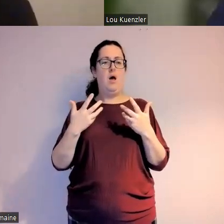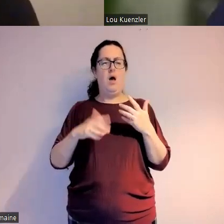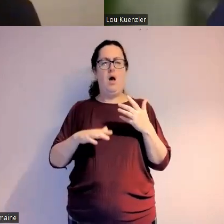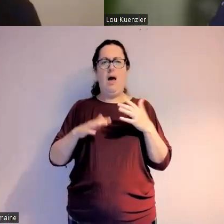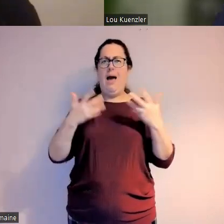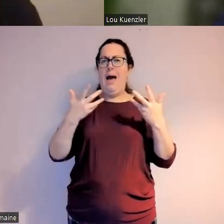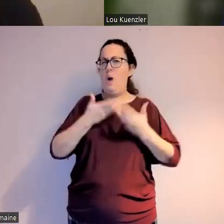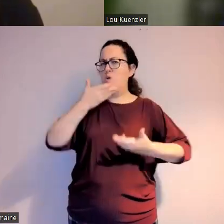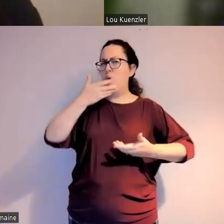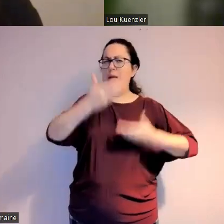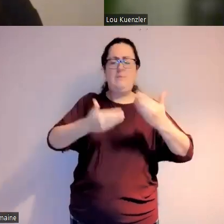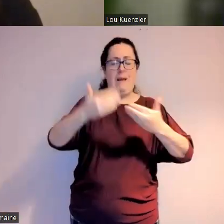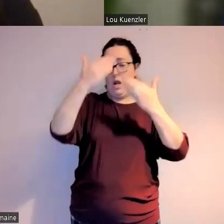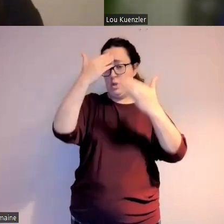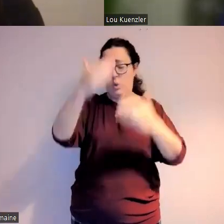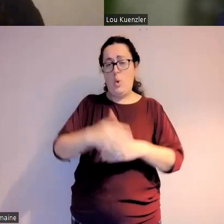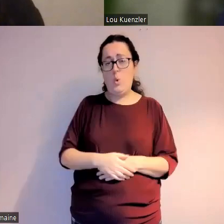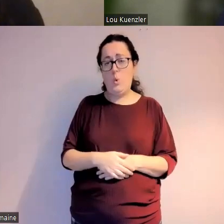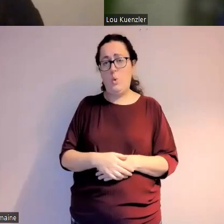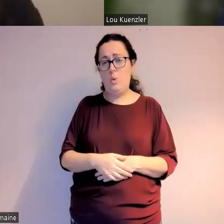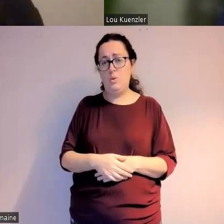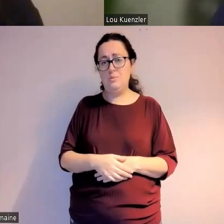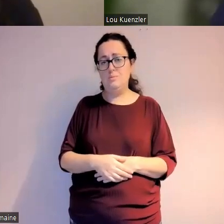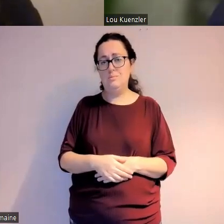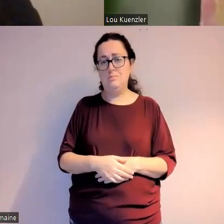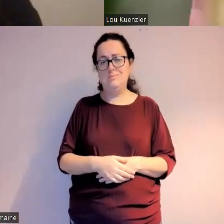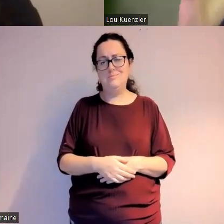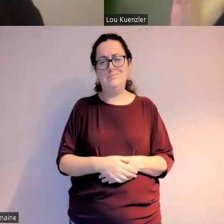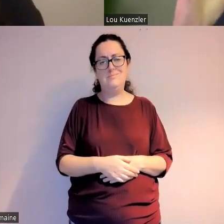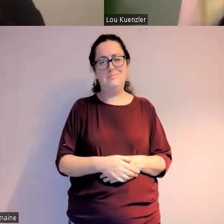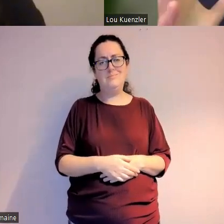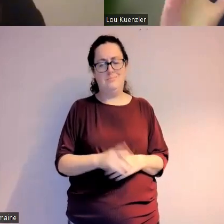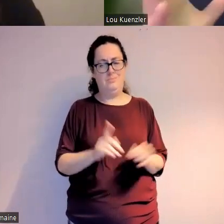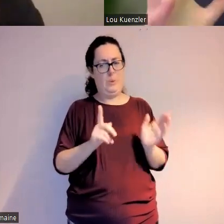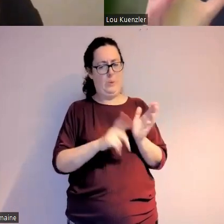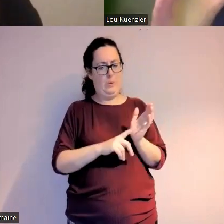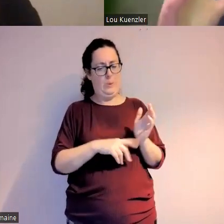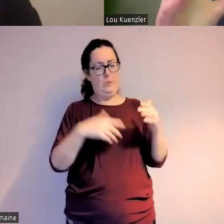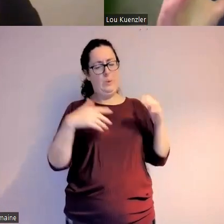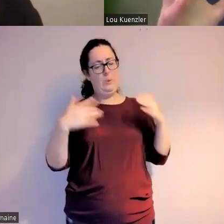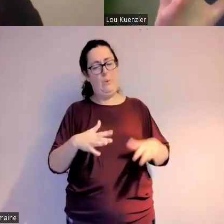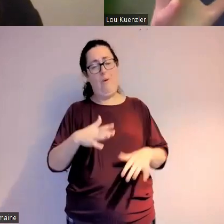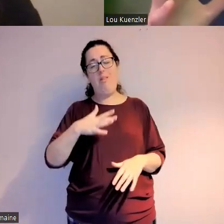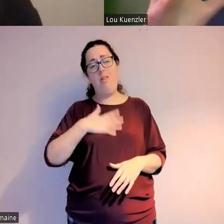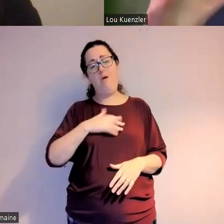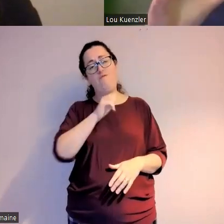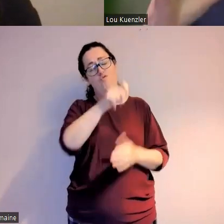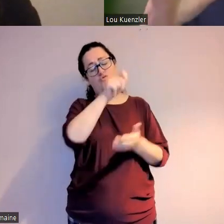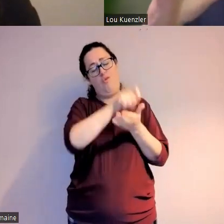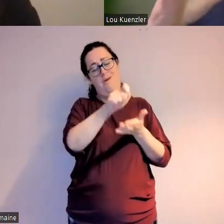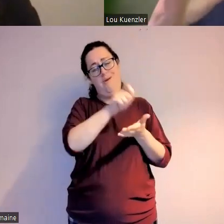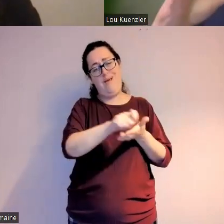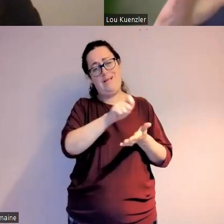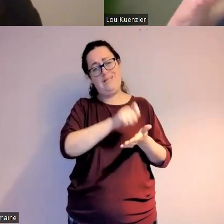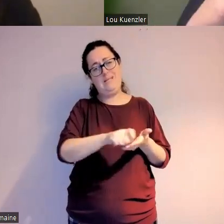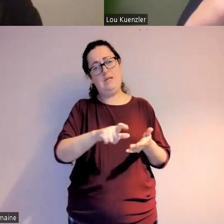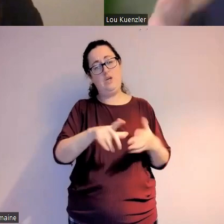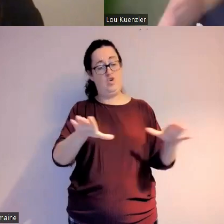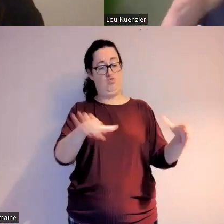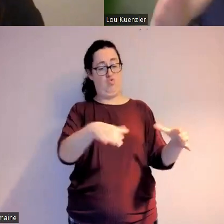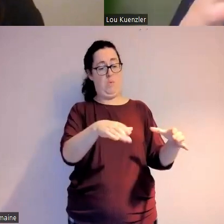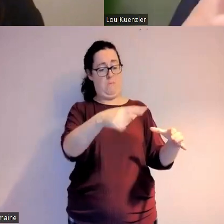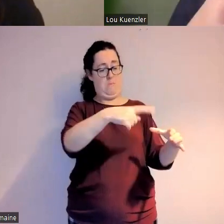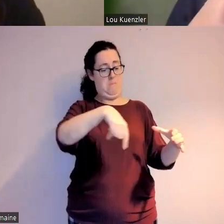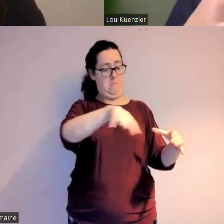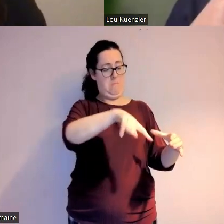it. I think that's one of the things that's one of the things I really, really love about your writing, Varsha, is you have this group of people,